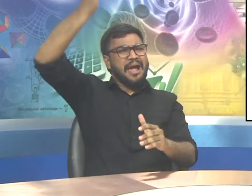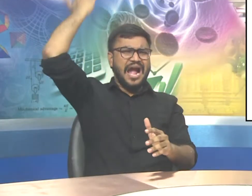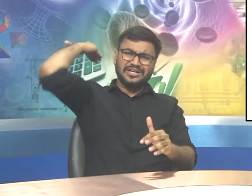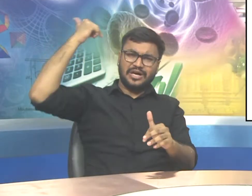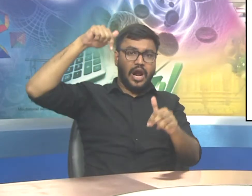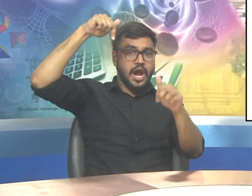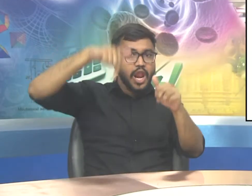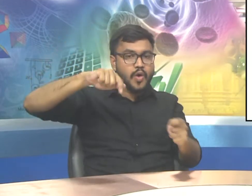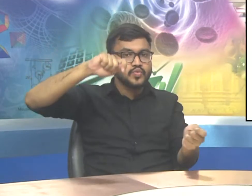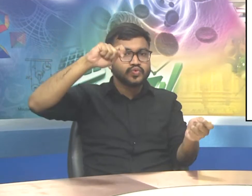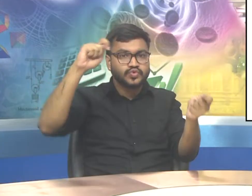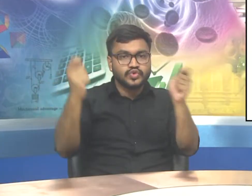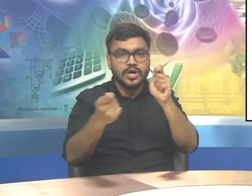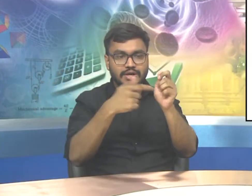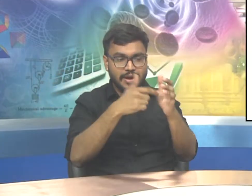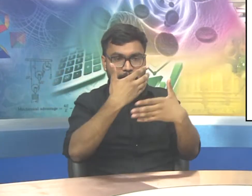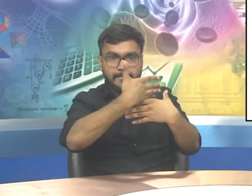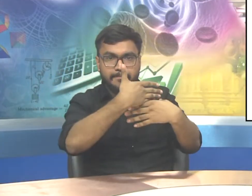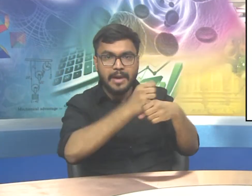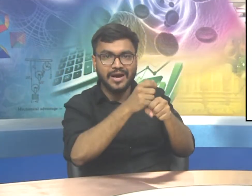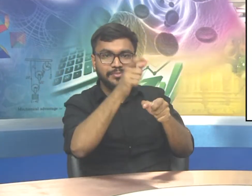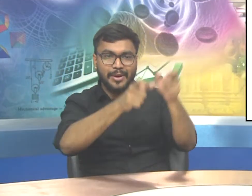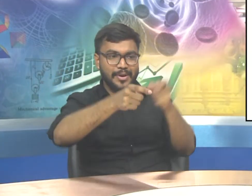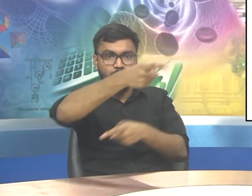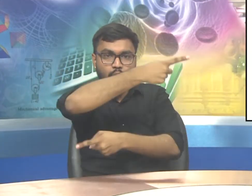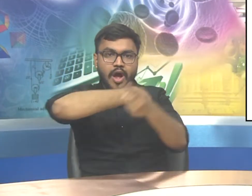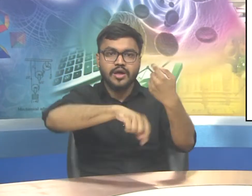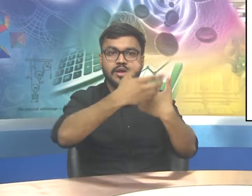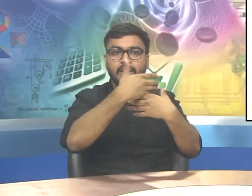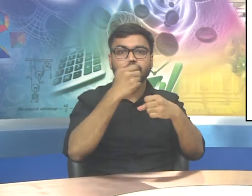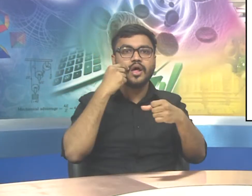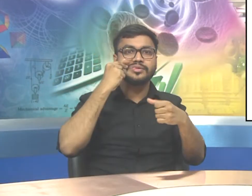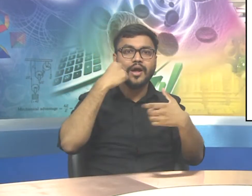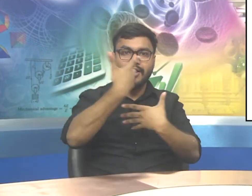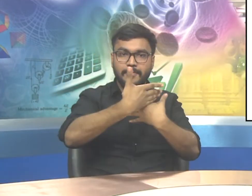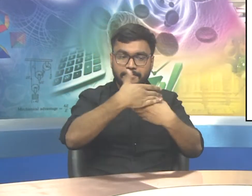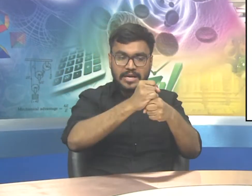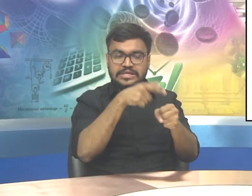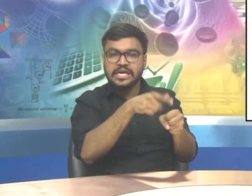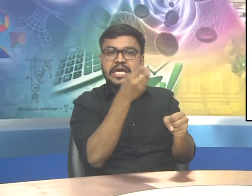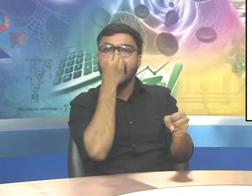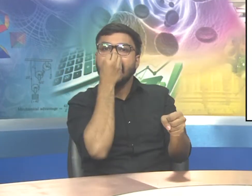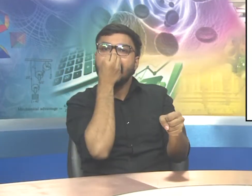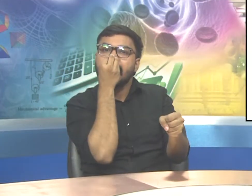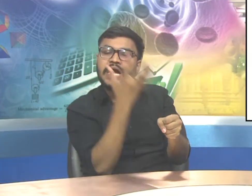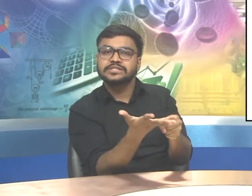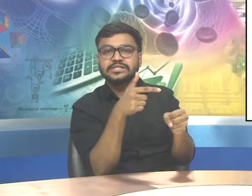Neanderthals made more advanced tools than earlier humans.